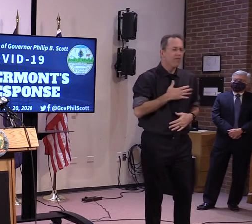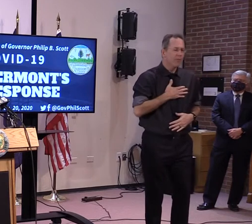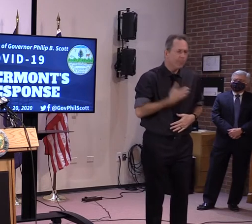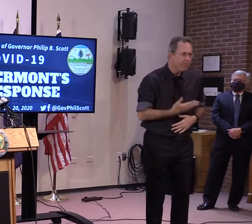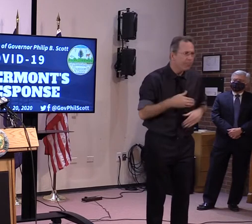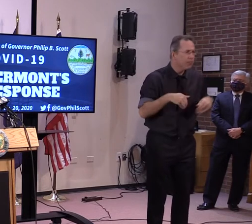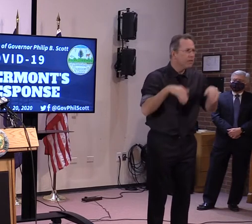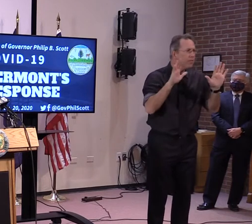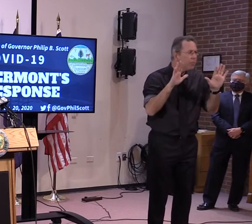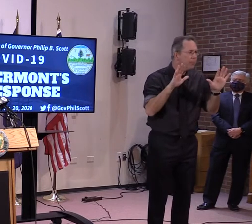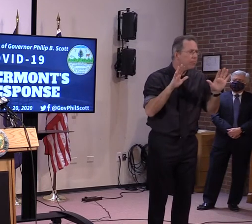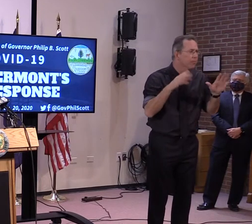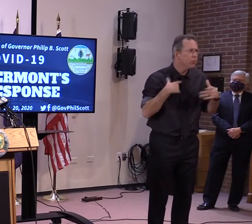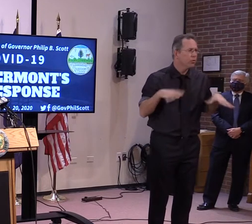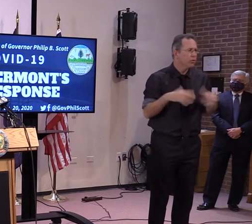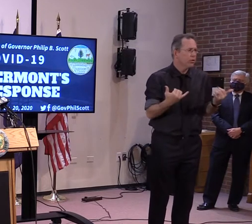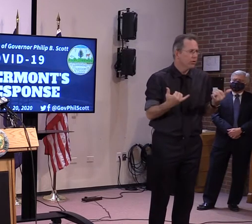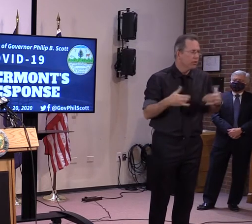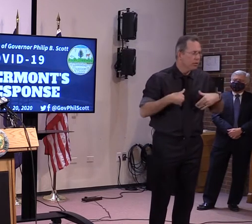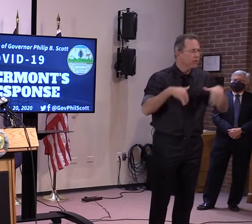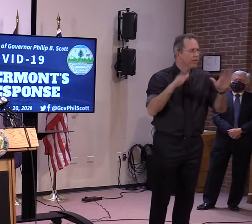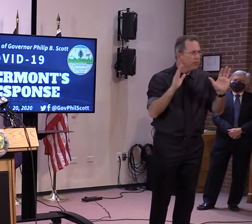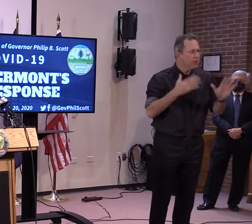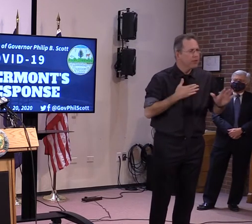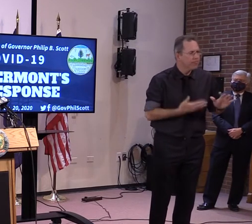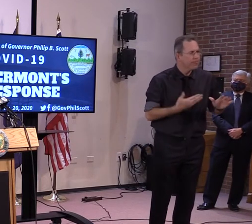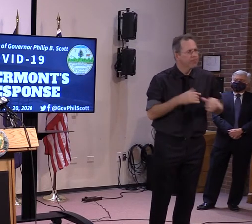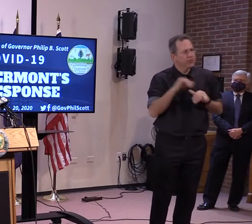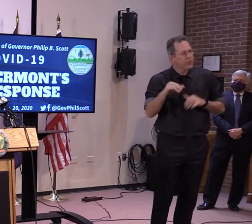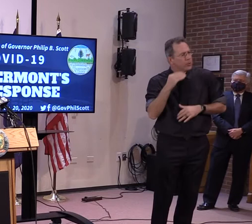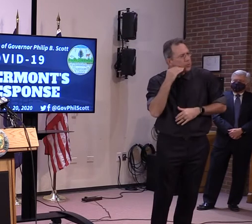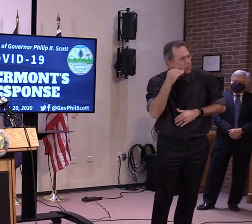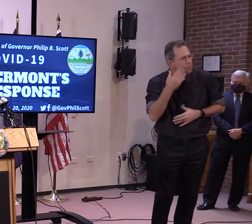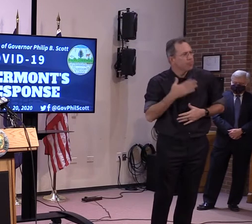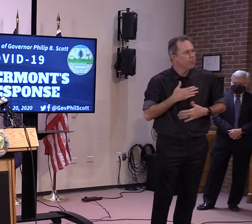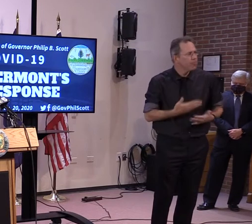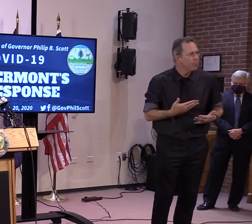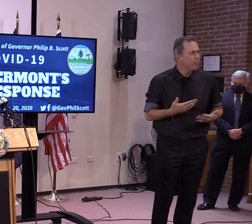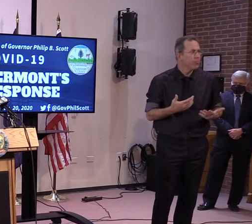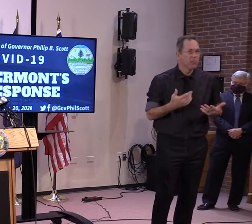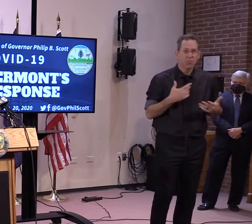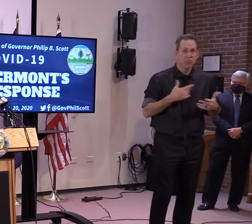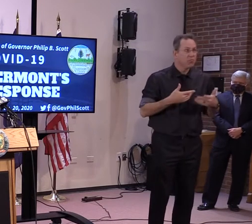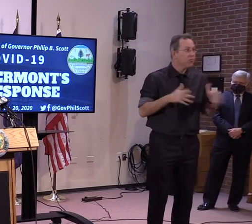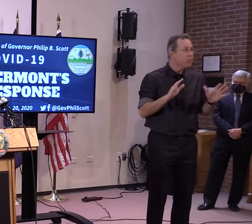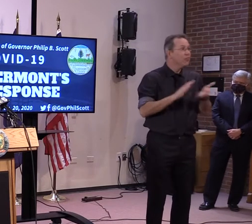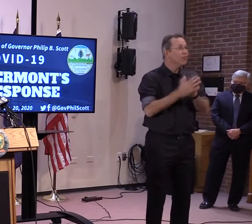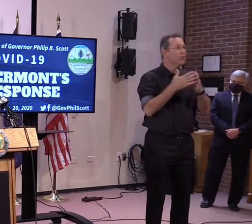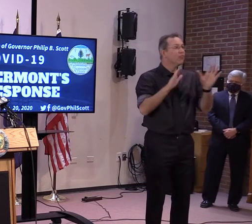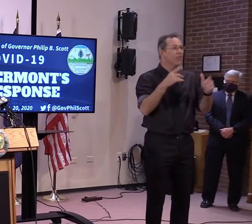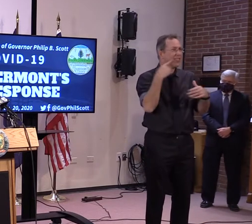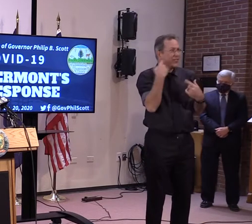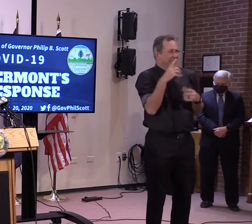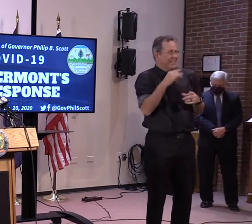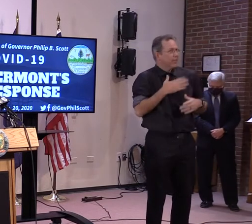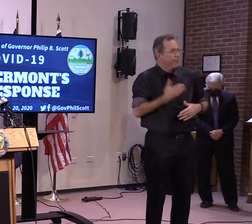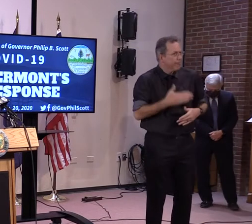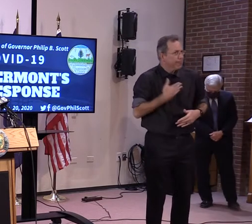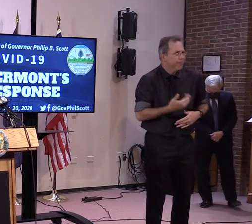And let's not forget that our sacrifices this spring and summer put us in a position to methodically reopen our